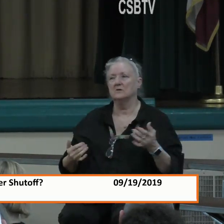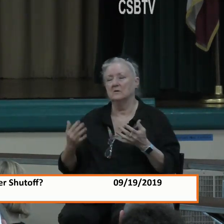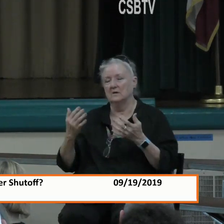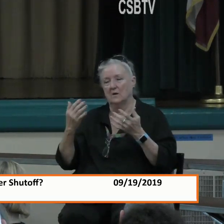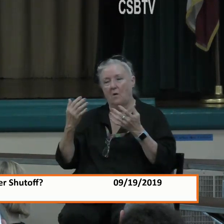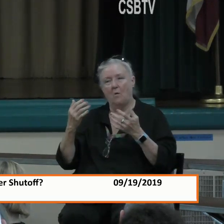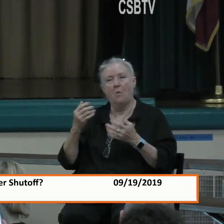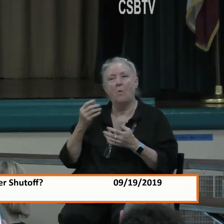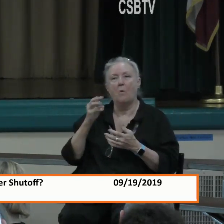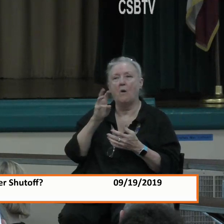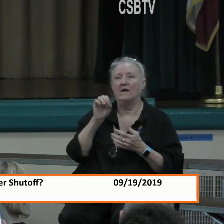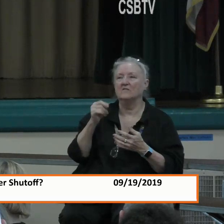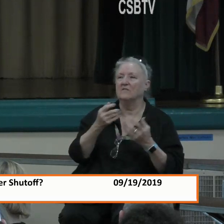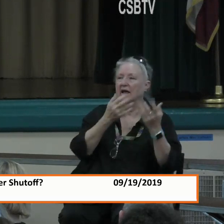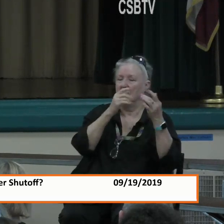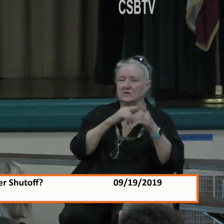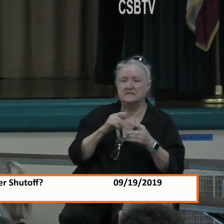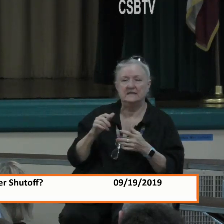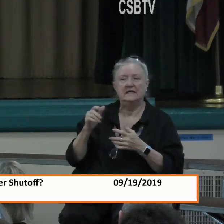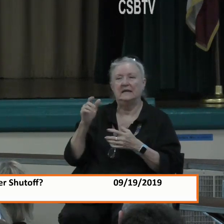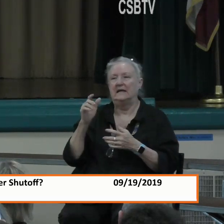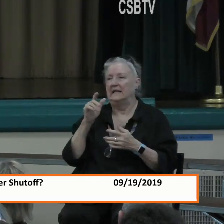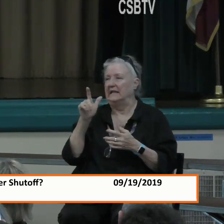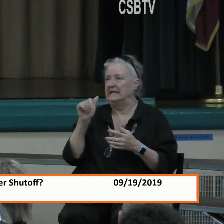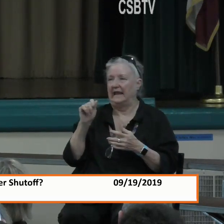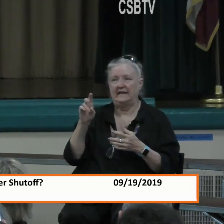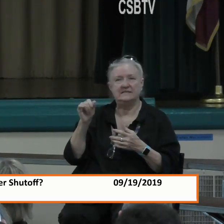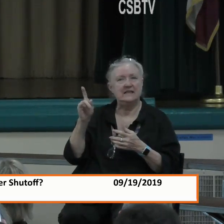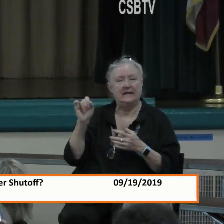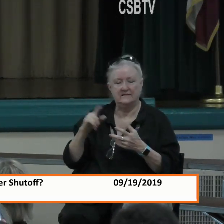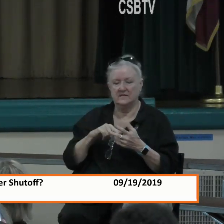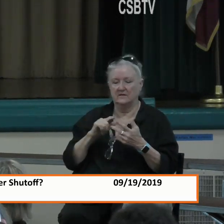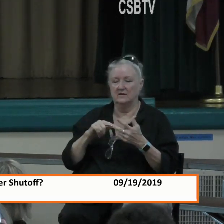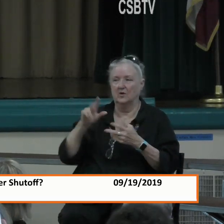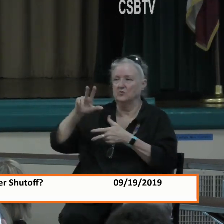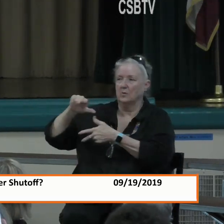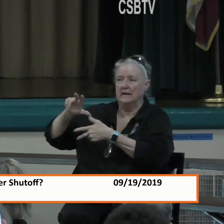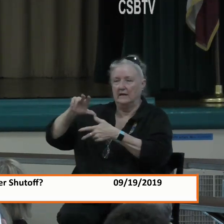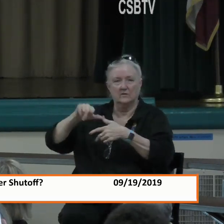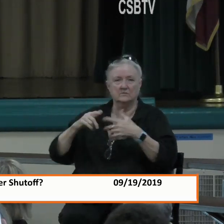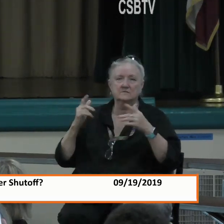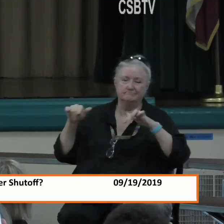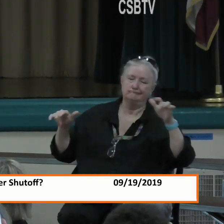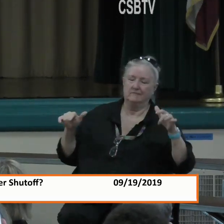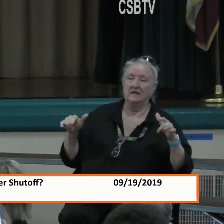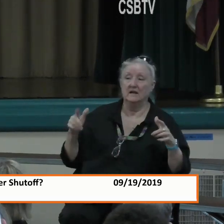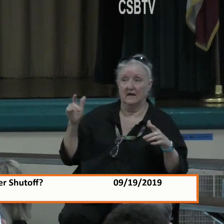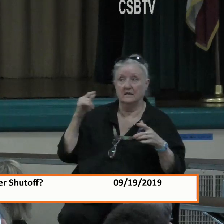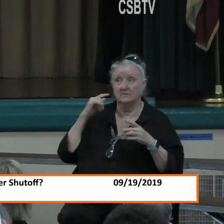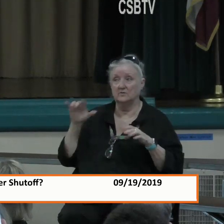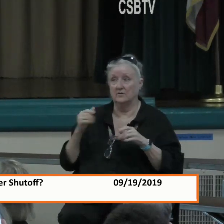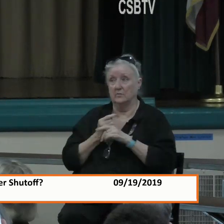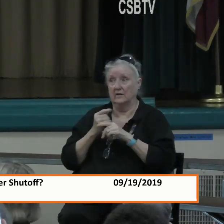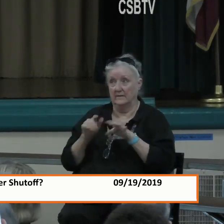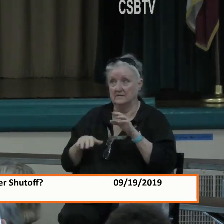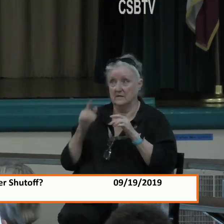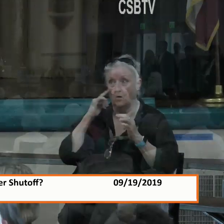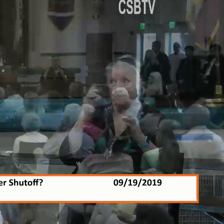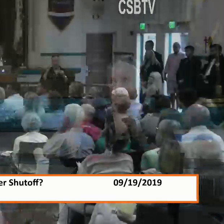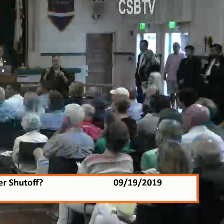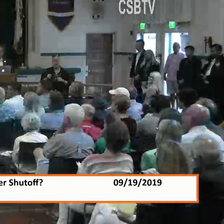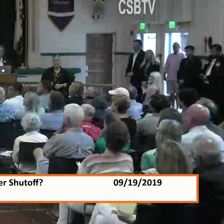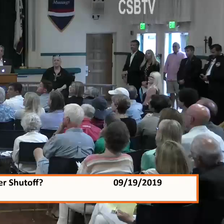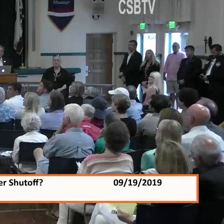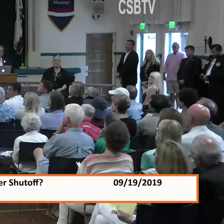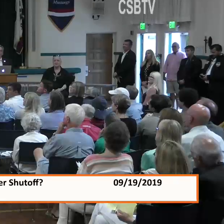landslides, tornadoes, hurricanes, things of that nature. So we do this on a regular basis. So I hope that answers your question.